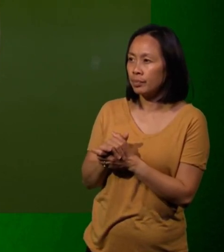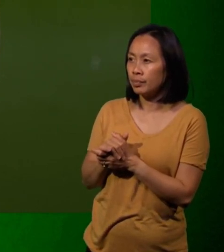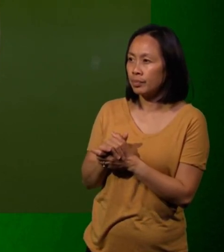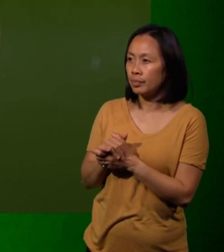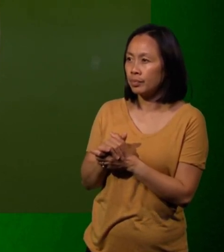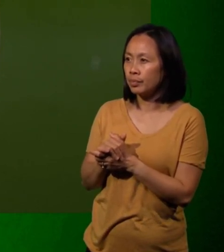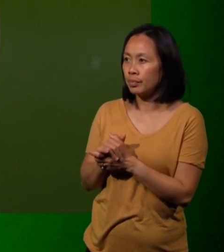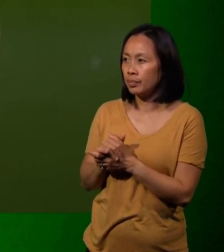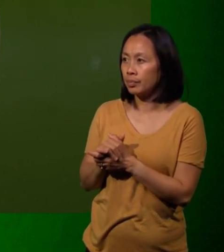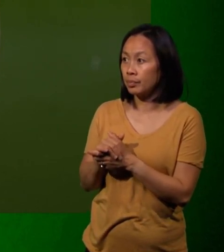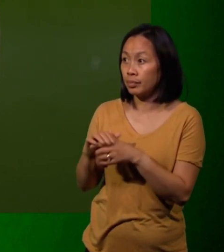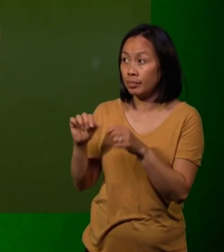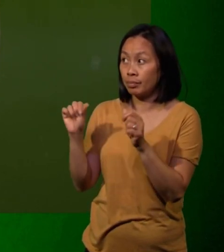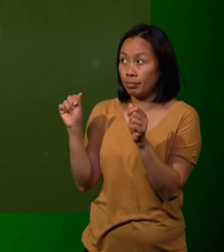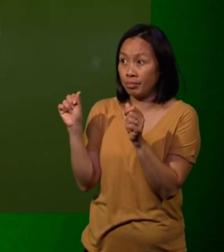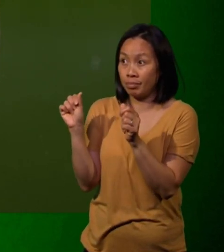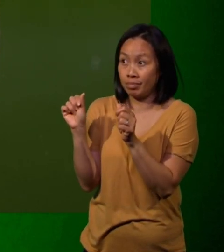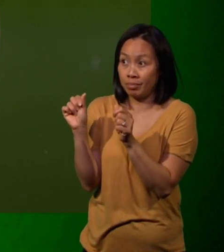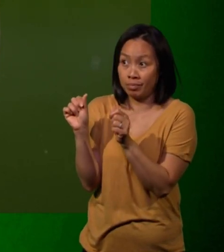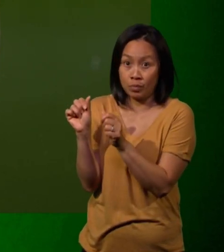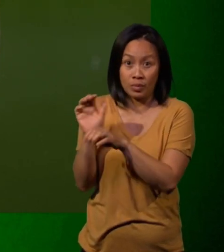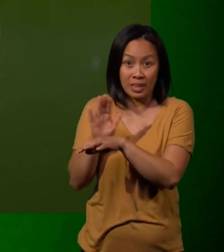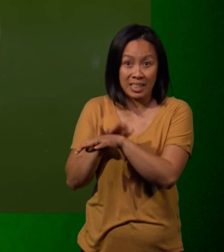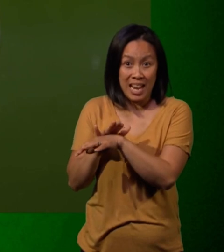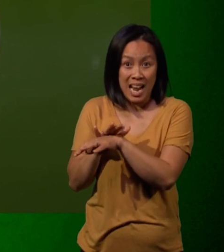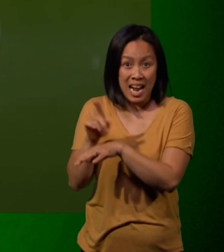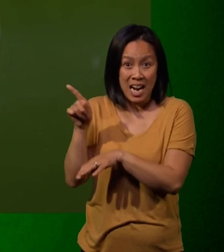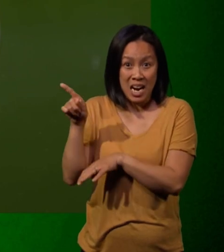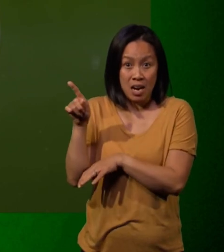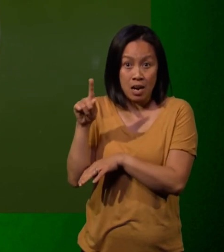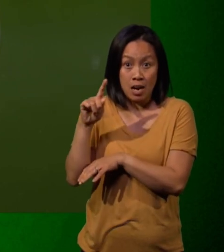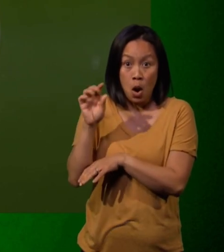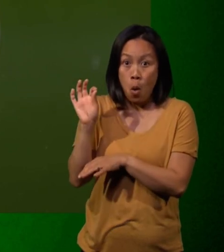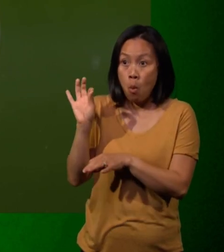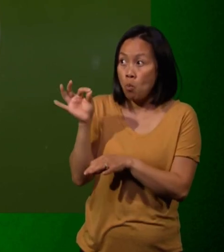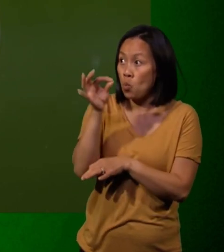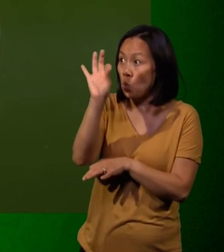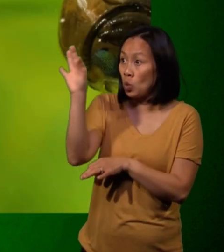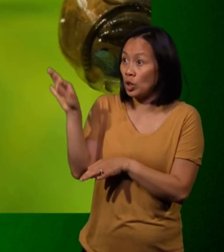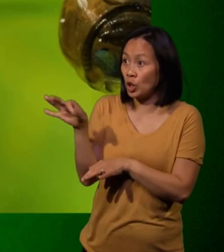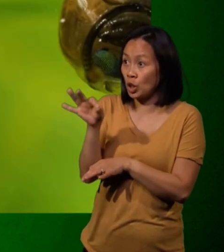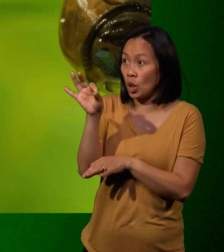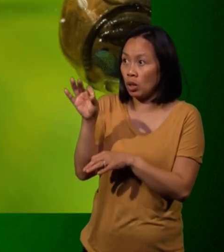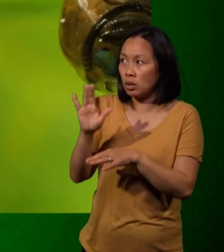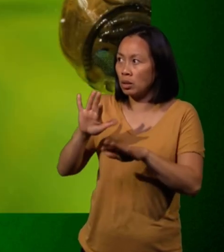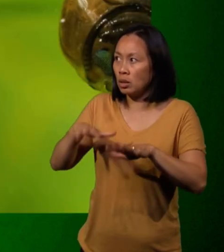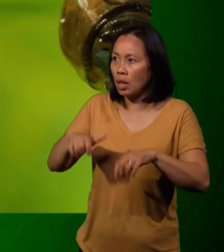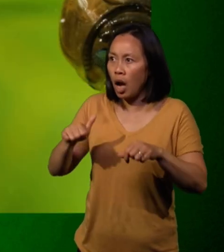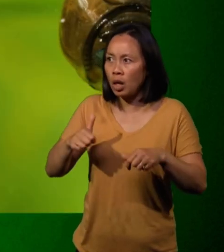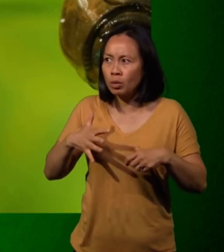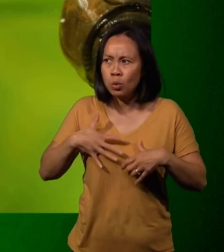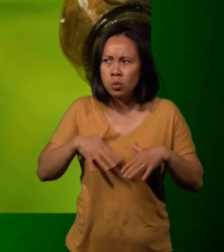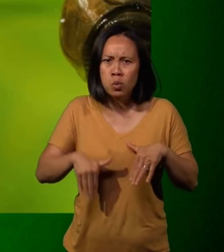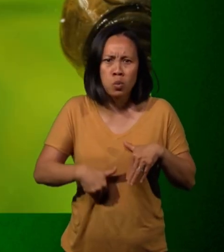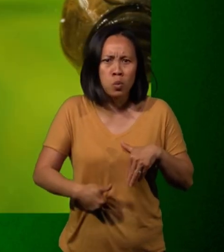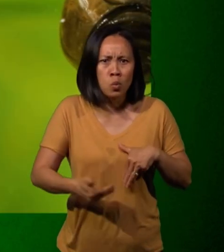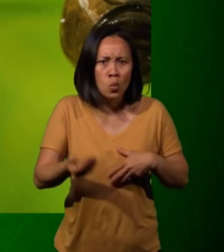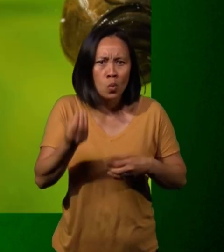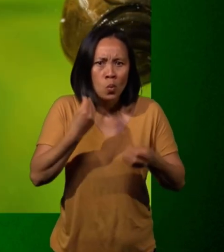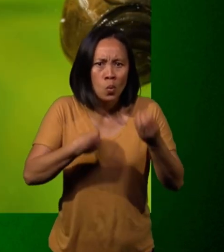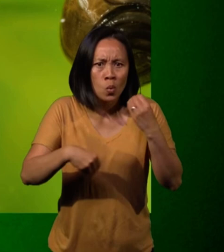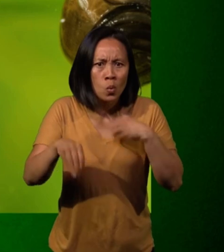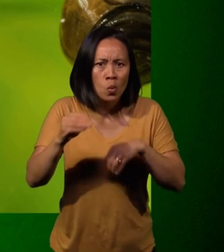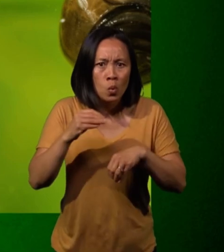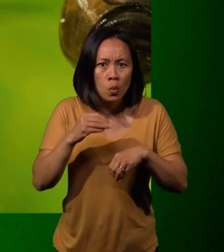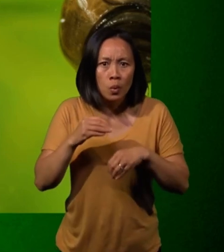For a short time, the mosquitoes cease their ravenous feeding. An eerie silence